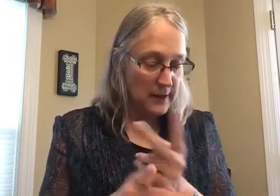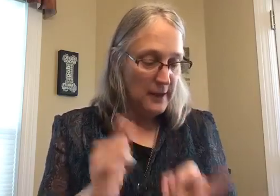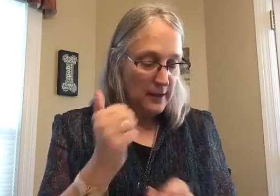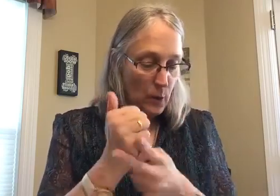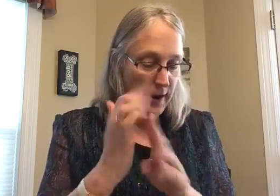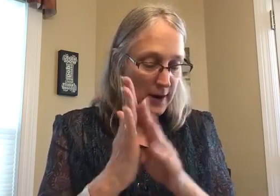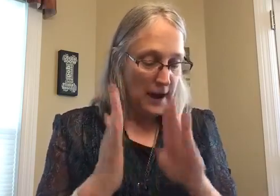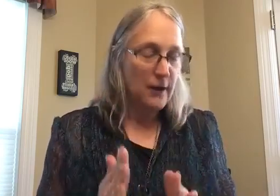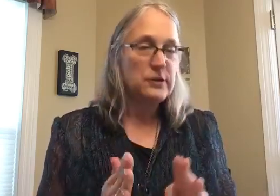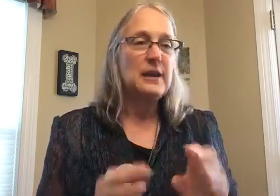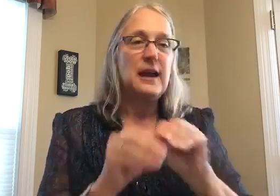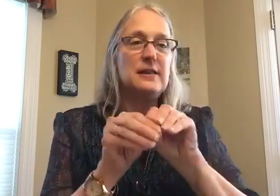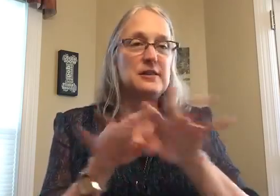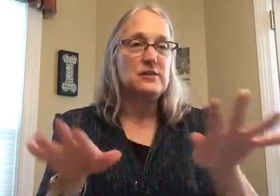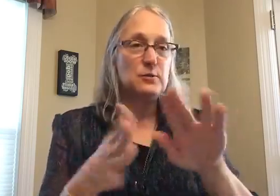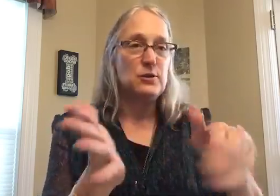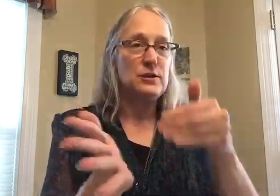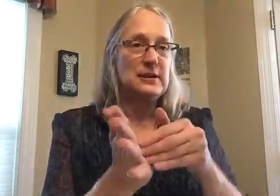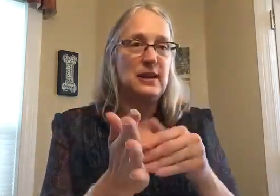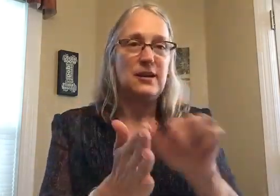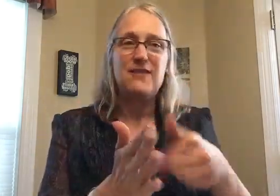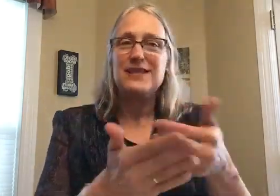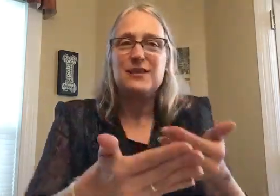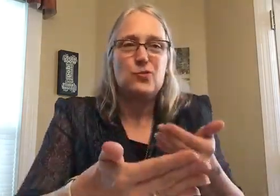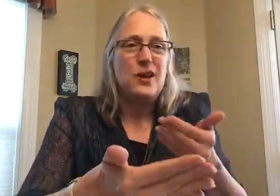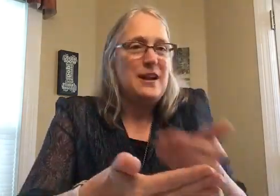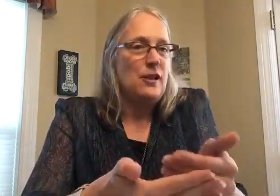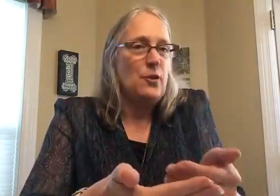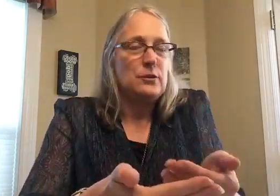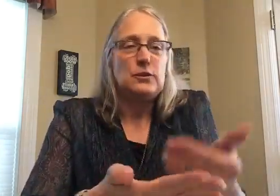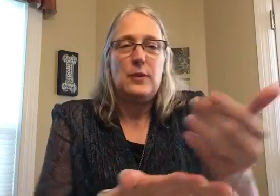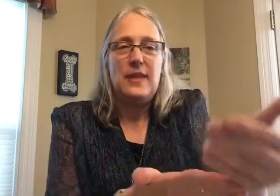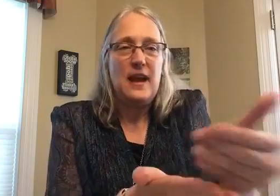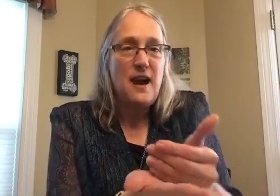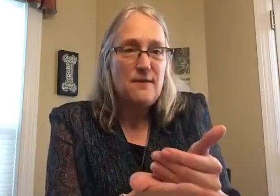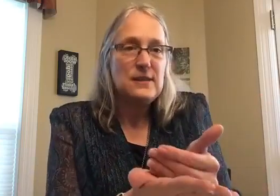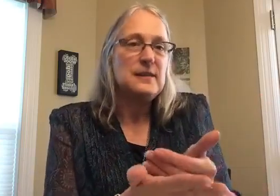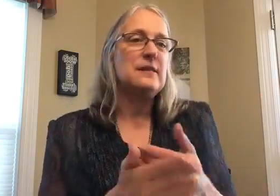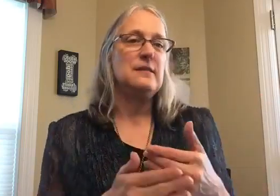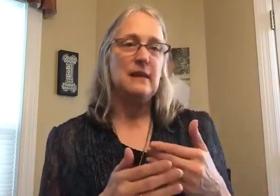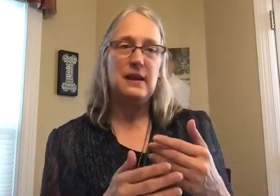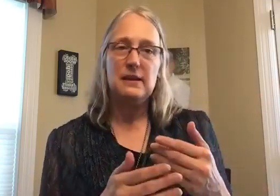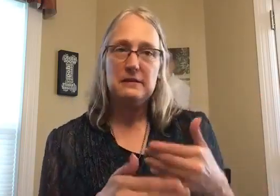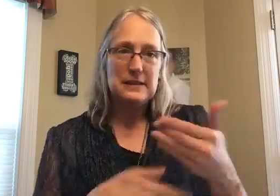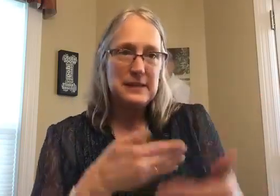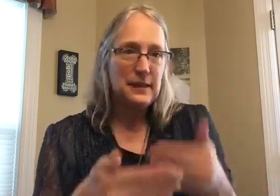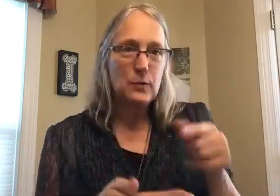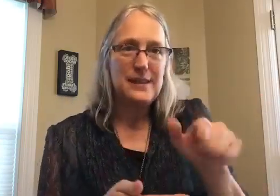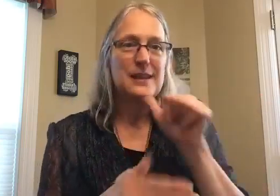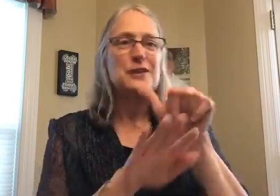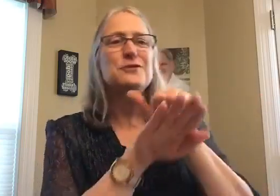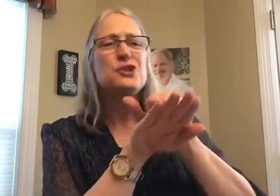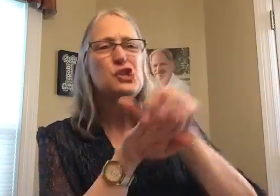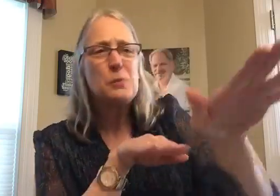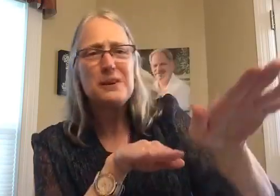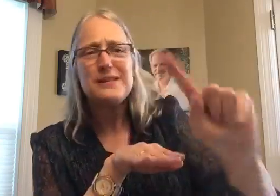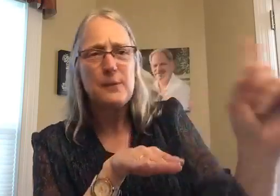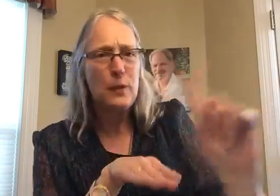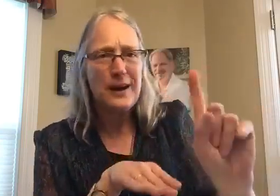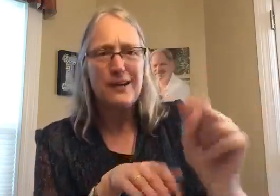the warehouse, and the distribution center. Everything's right close, so when they harvest it, they can distill it right there. They don't have to ship it somewhere or